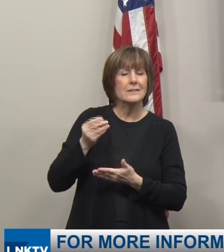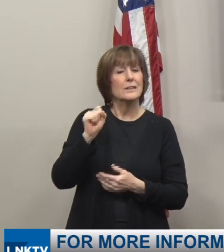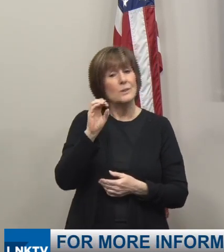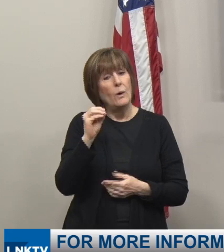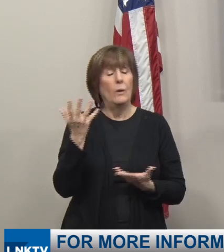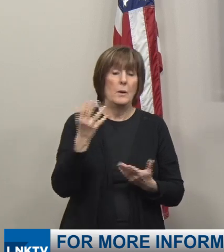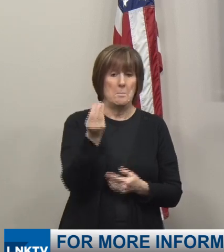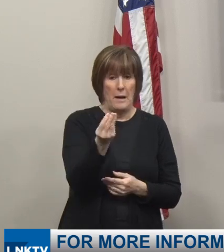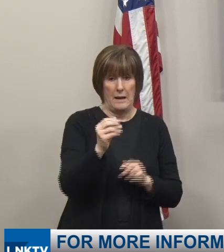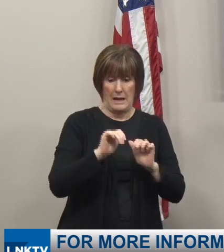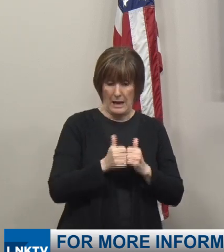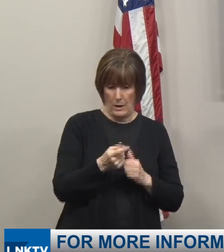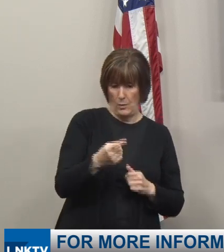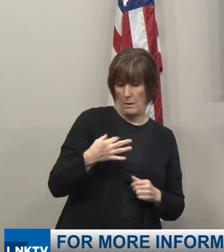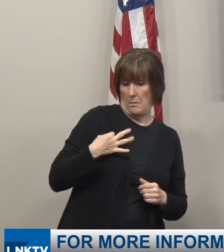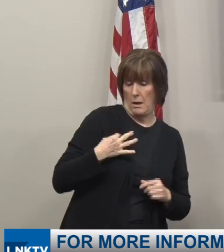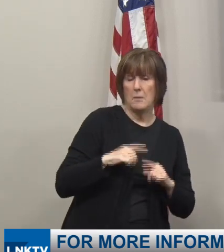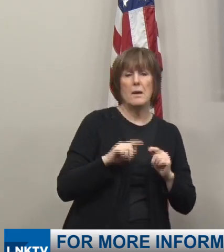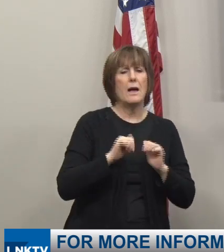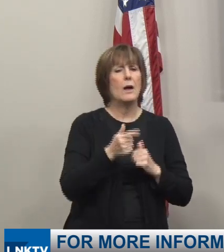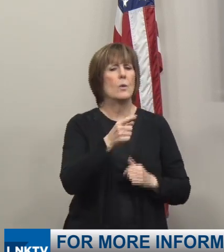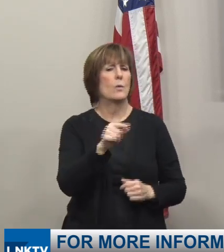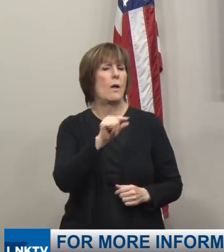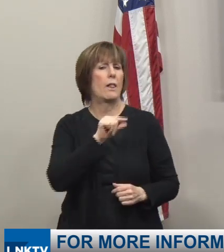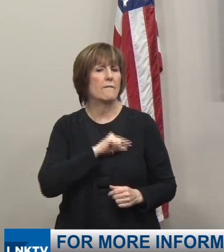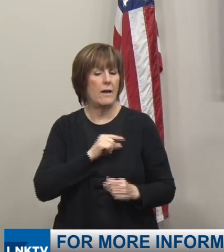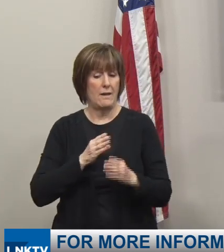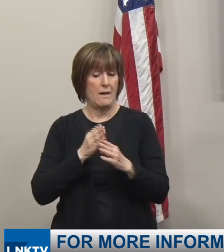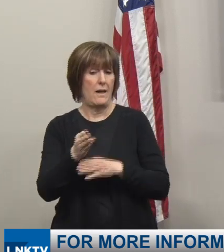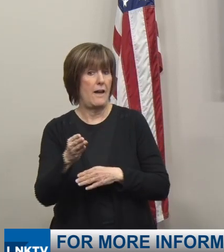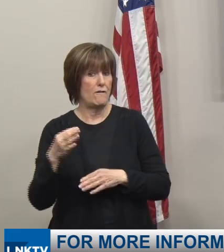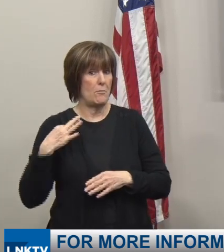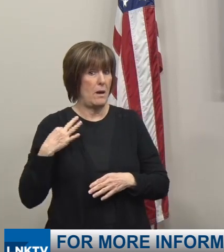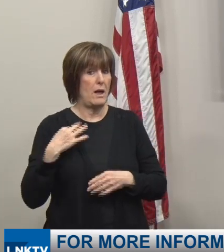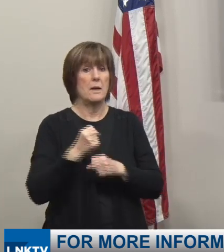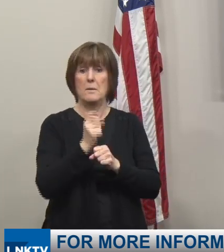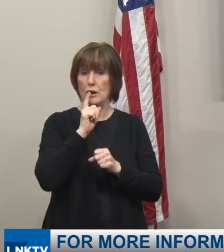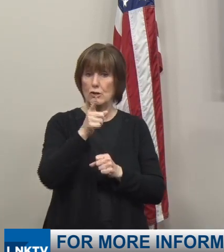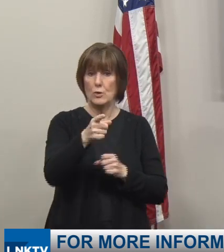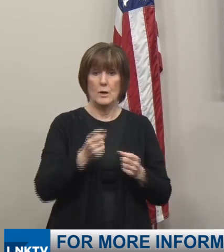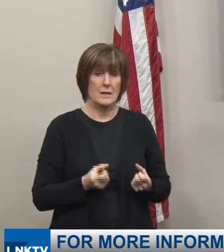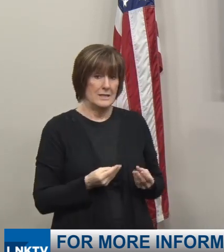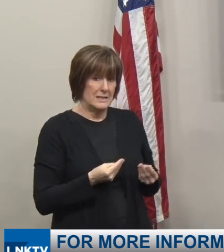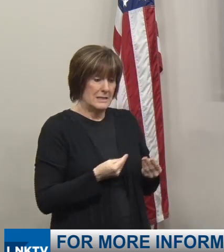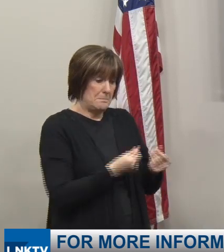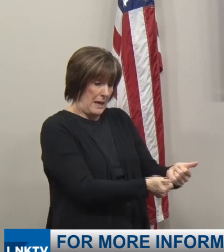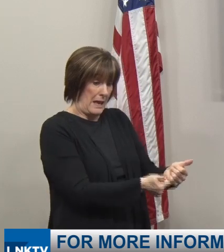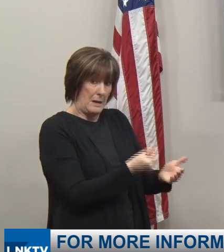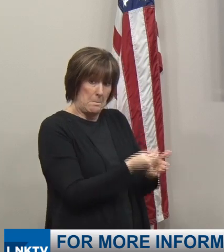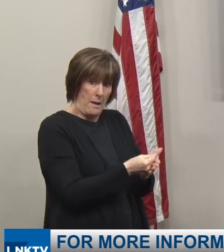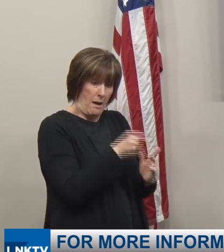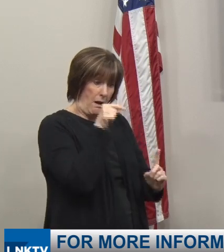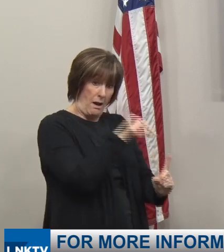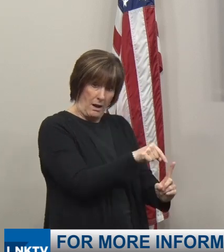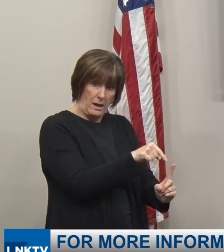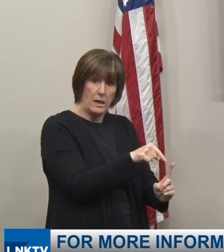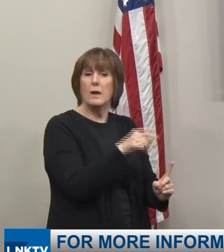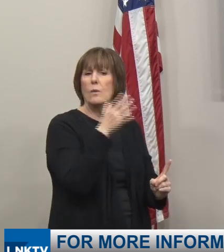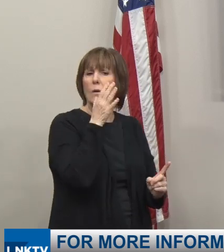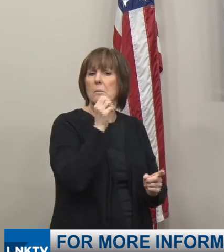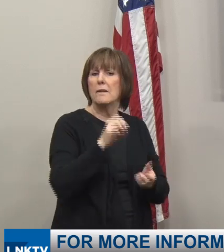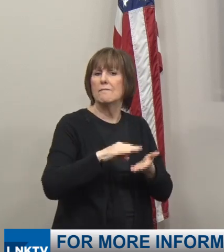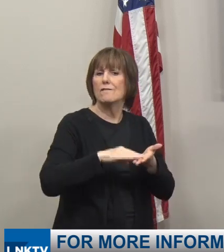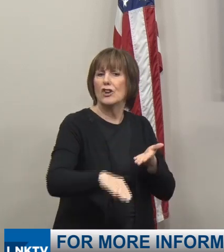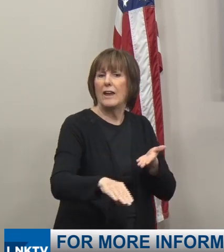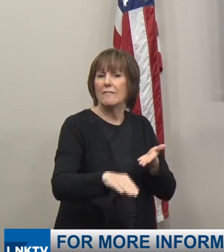is not just how you apply, but how you qualify after you apply to ensure that what you spend the money on is actually going to be forgiven.